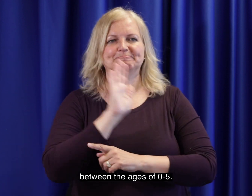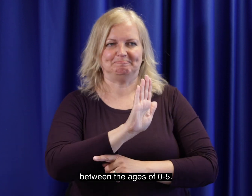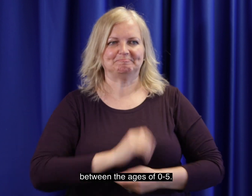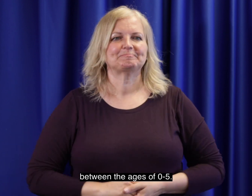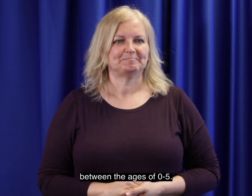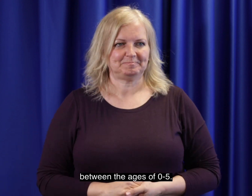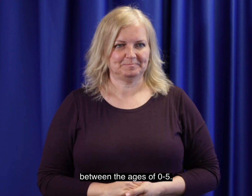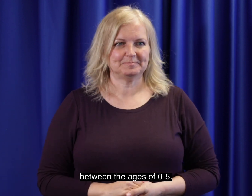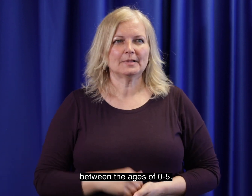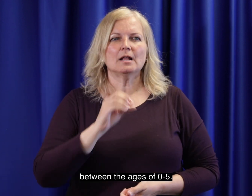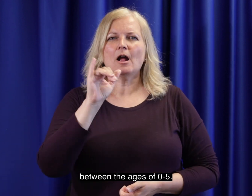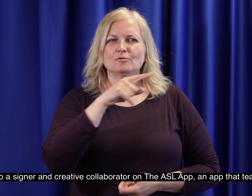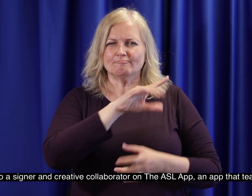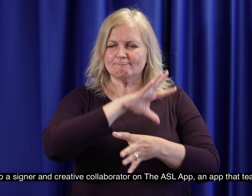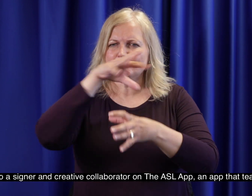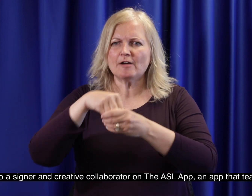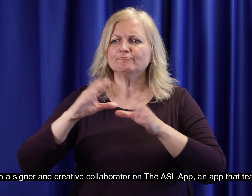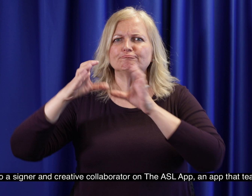access to language between the ages of 0 to 5.